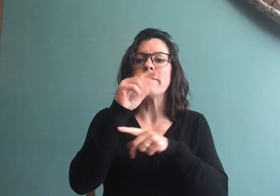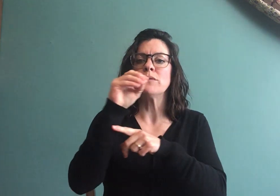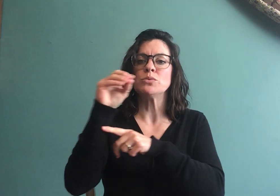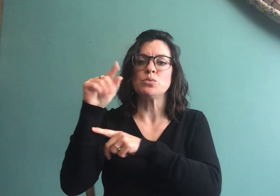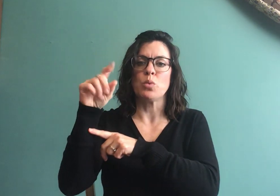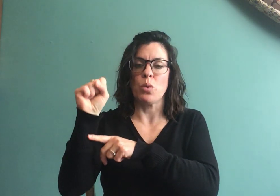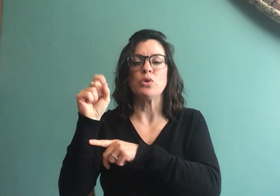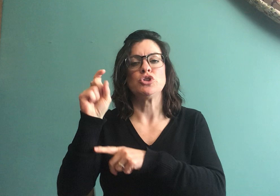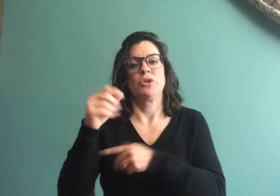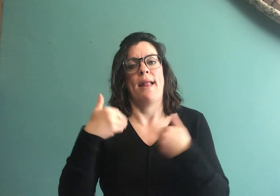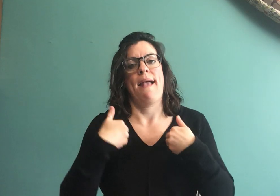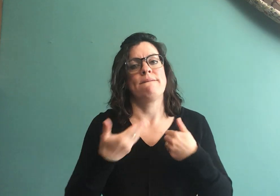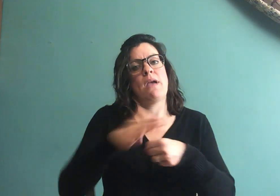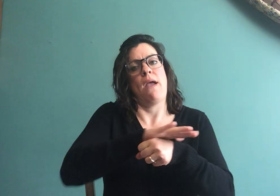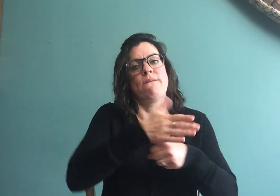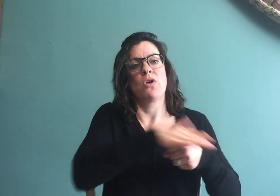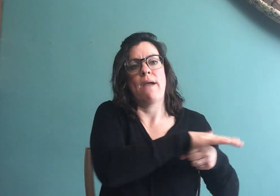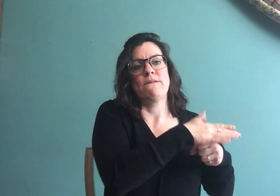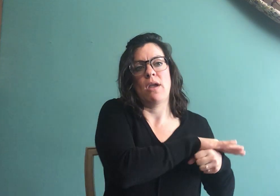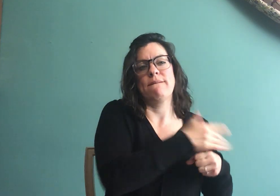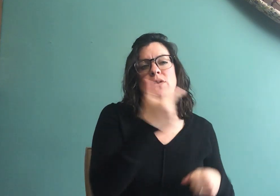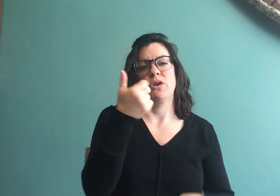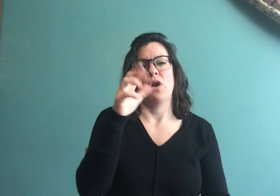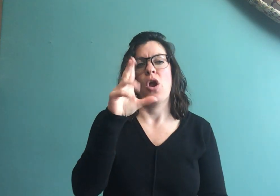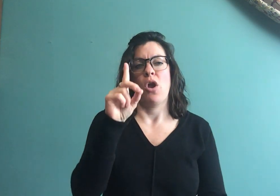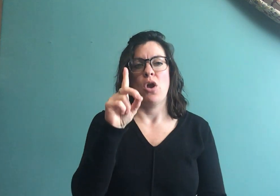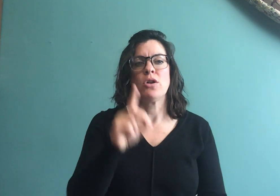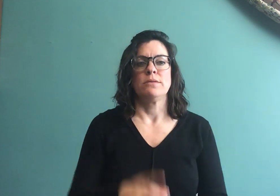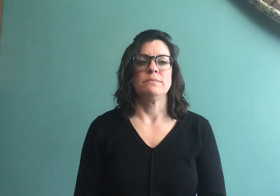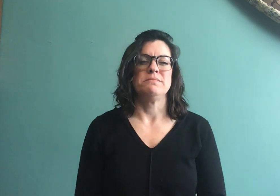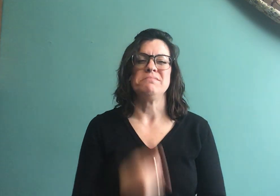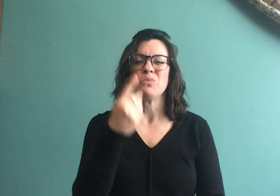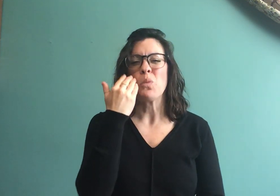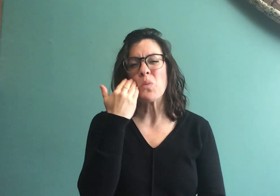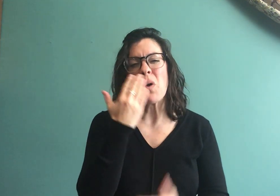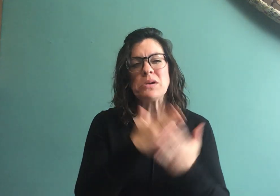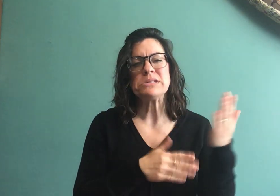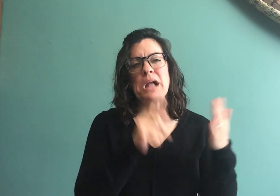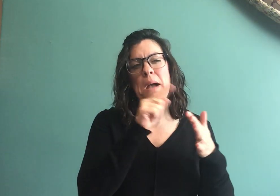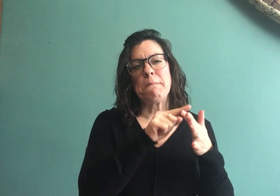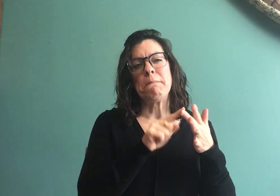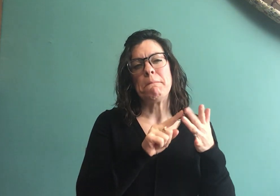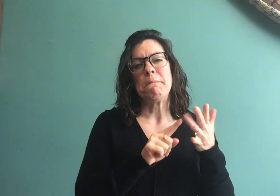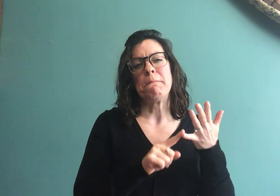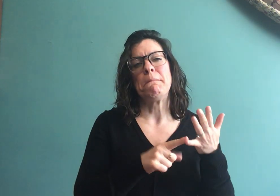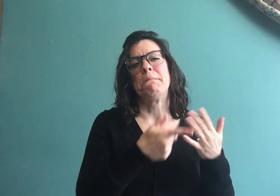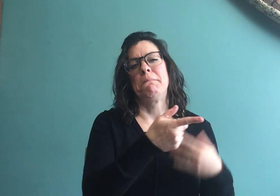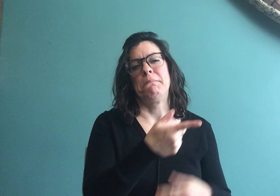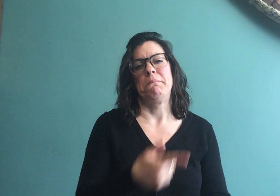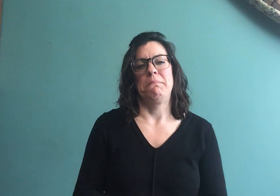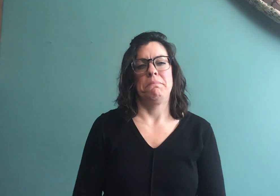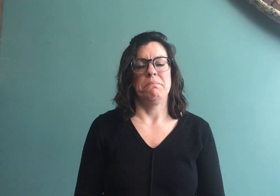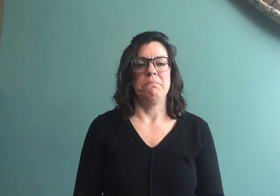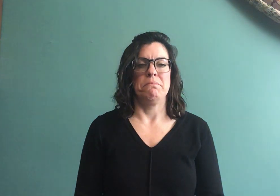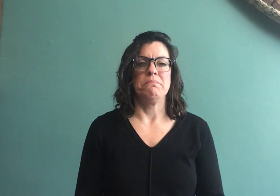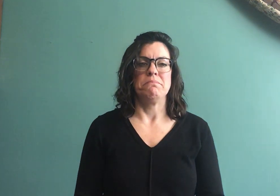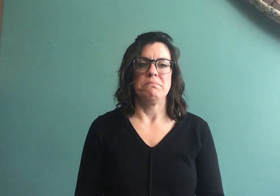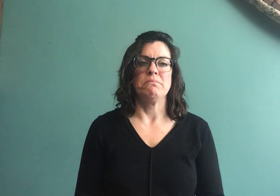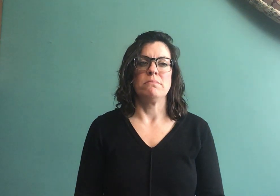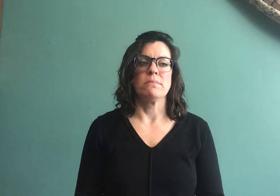Know a little bit about this. Read this. Read about machine guarding. They didn't make a big deal about it. It's about 4 paragraphs.